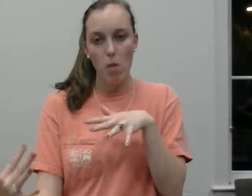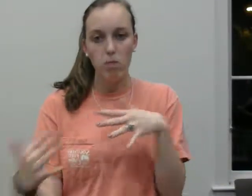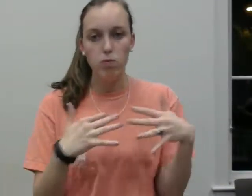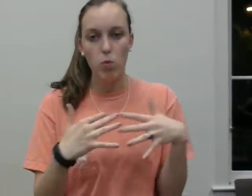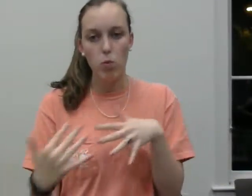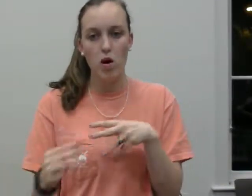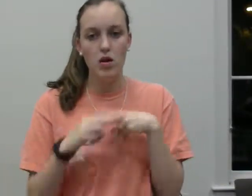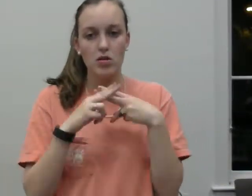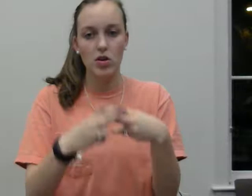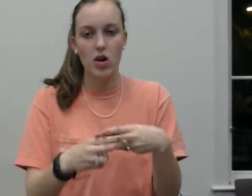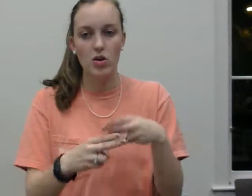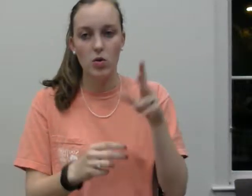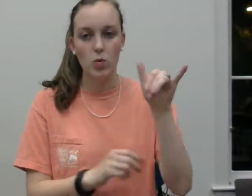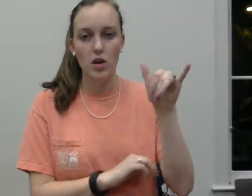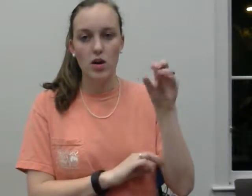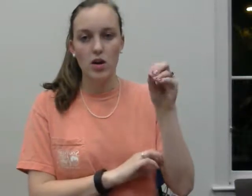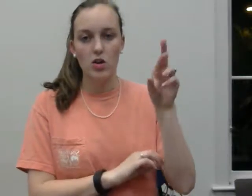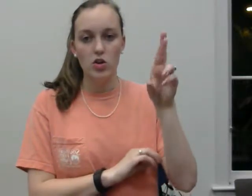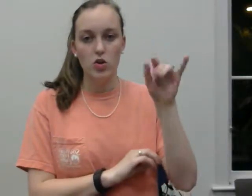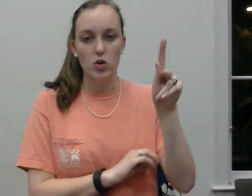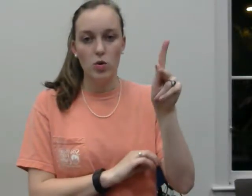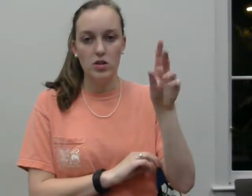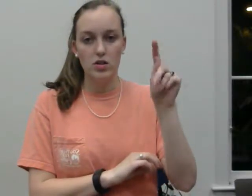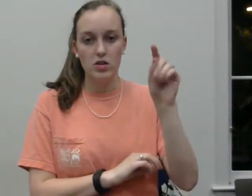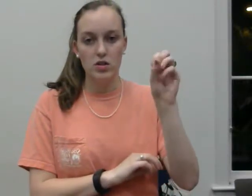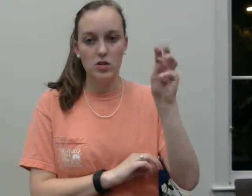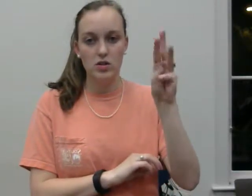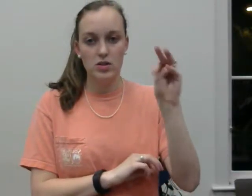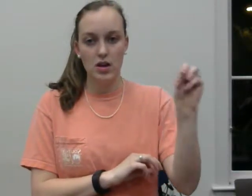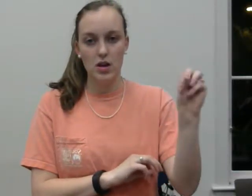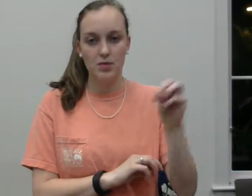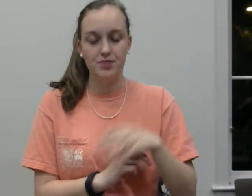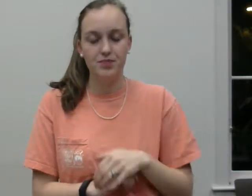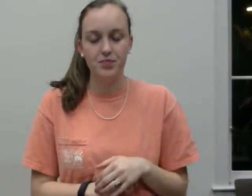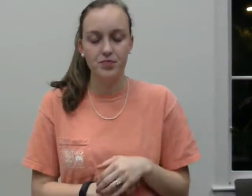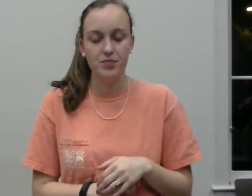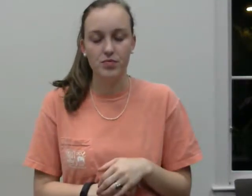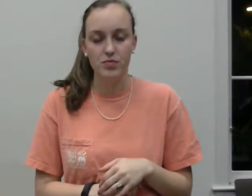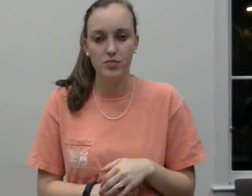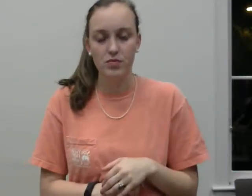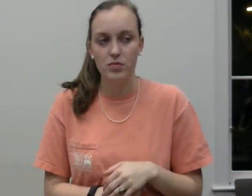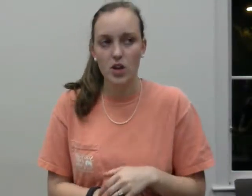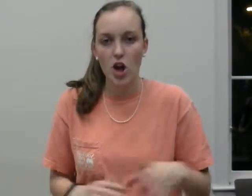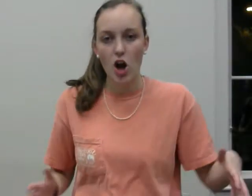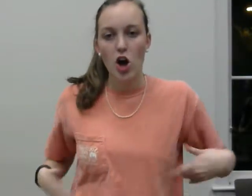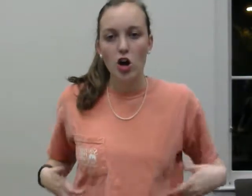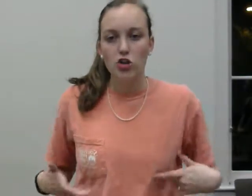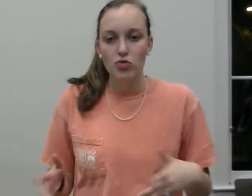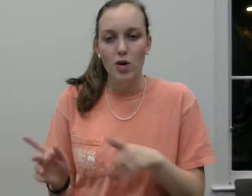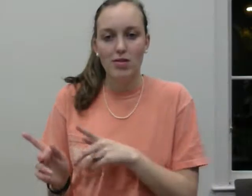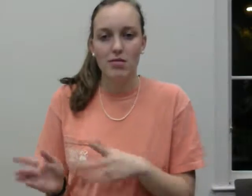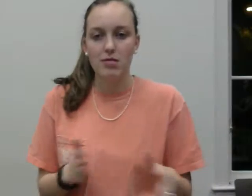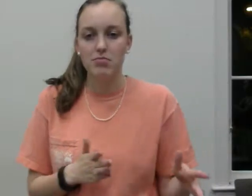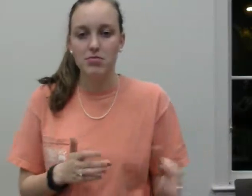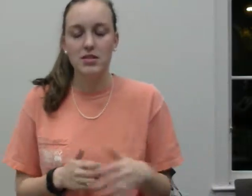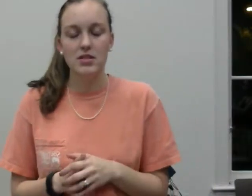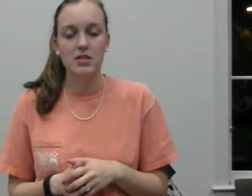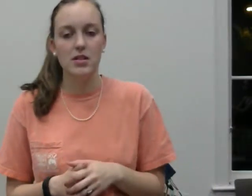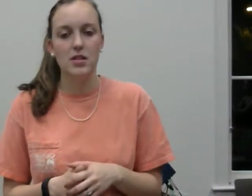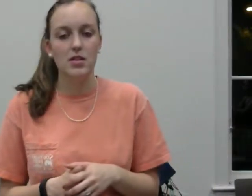remember that, wrapping up, that guerrilla-style fighting in the South eventually caused Cornwallis to retreat out onto this little peninsula here